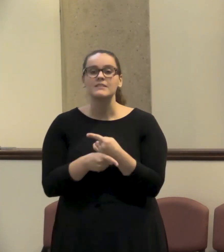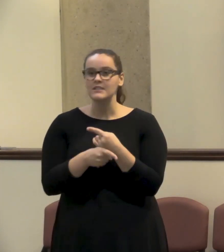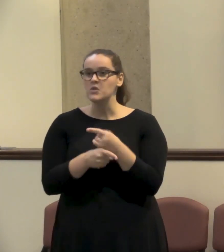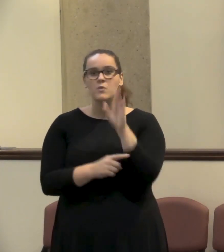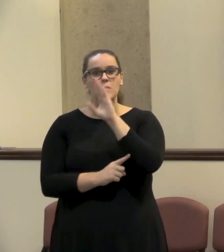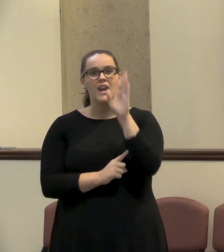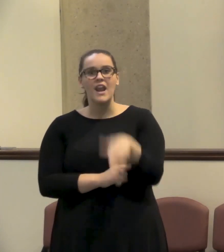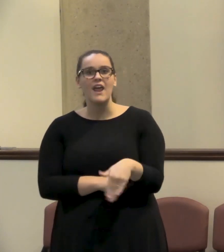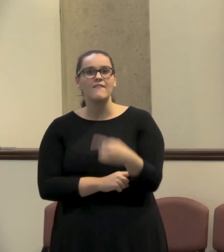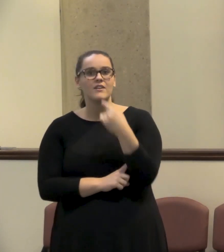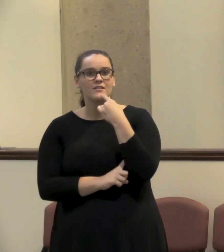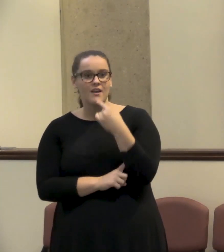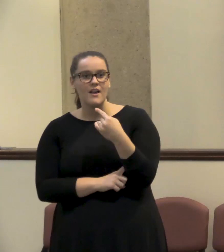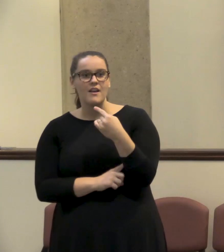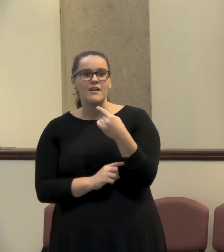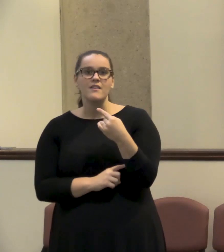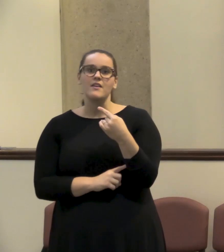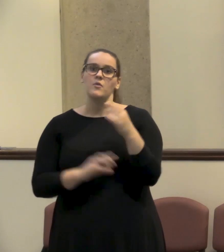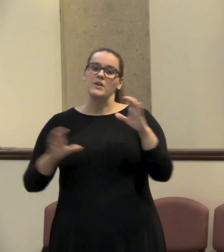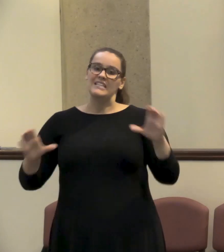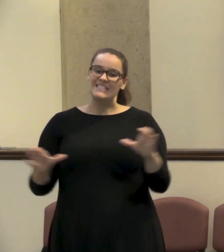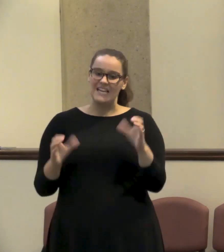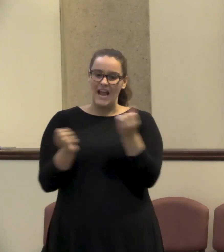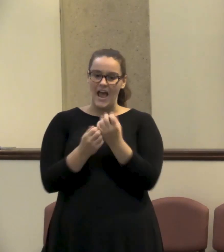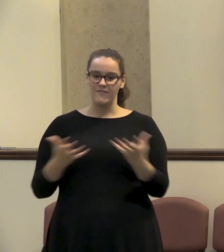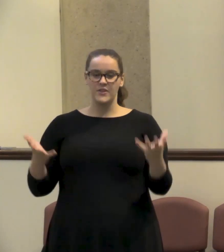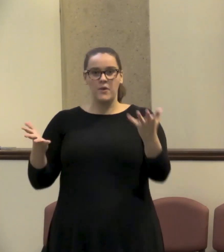to say we did what we set out to do.